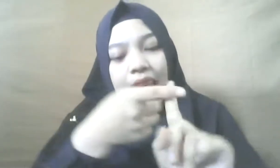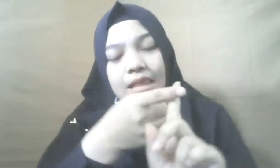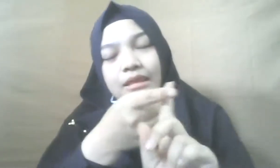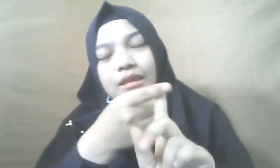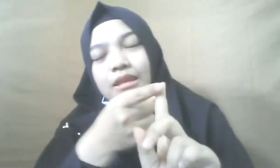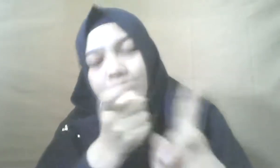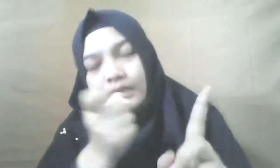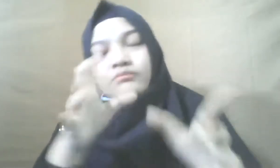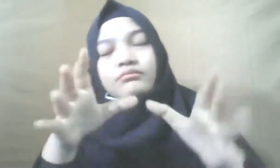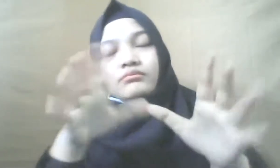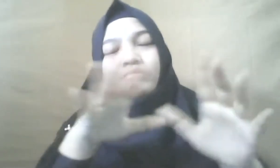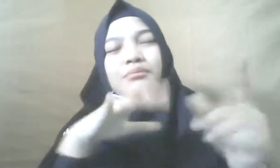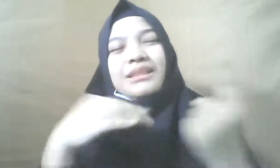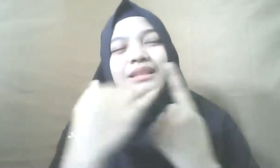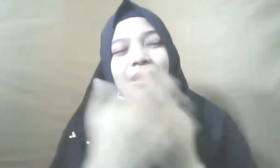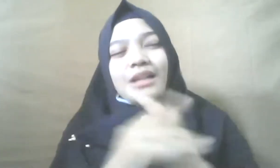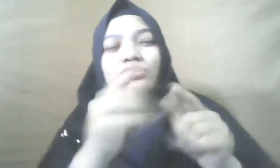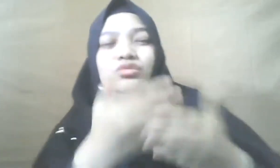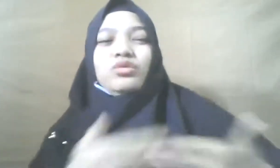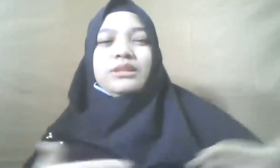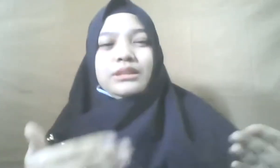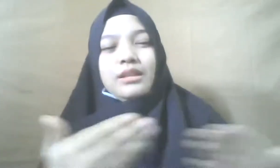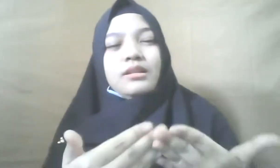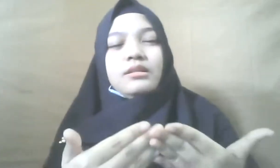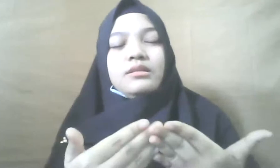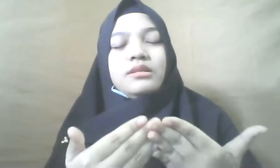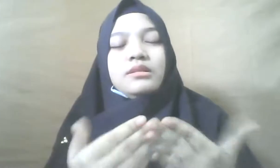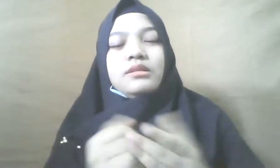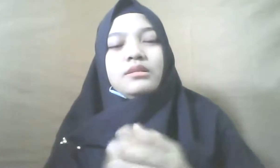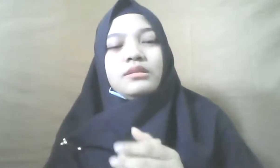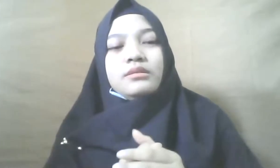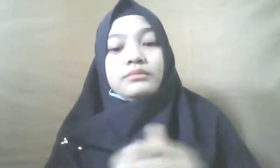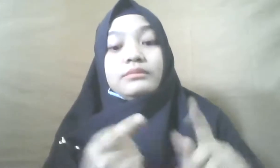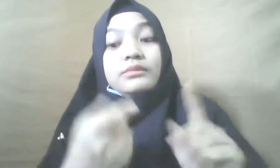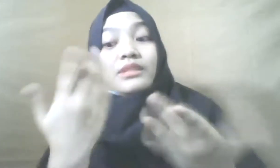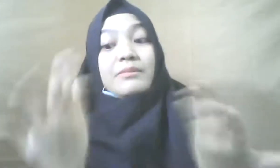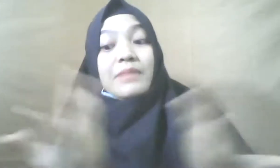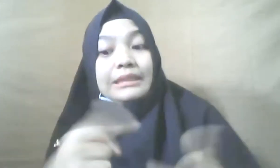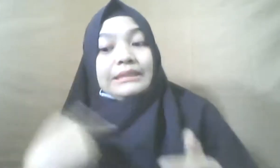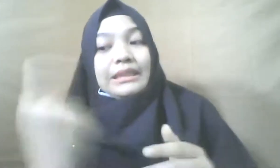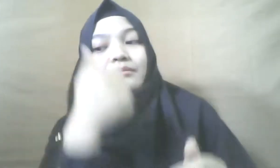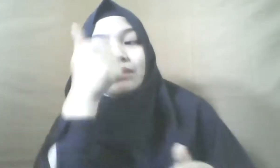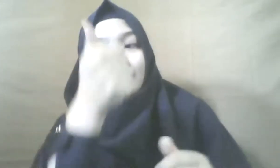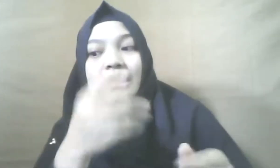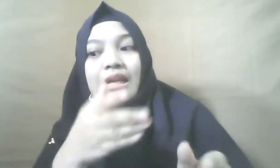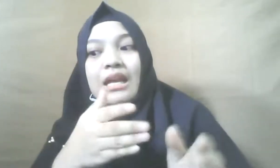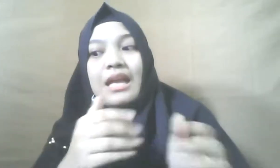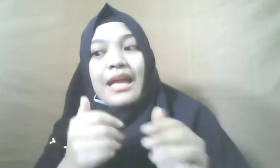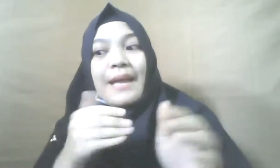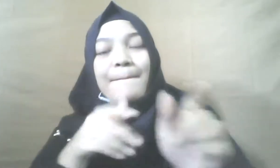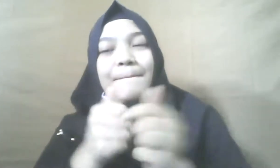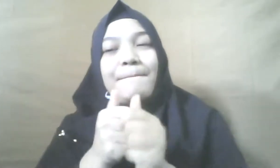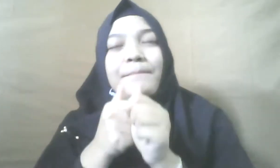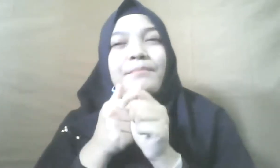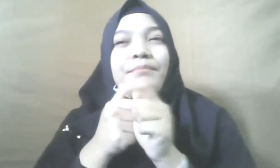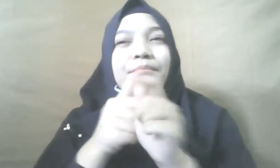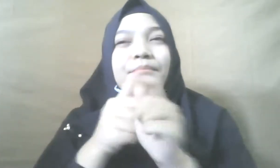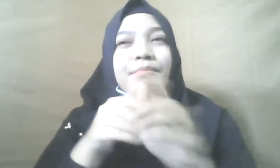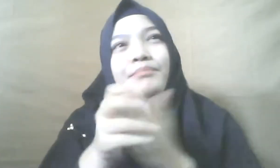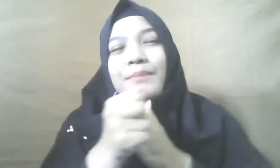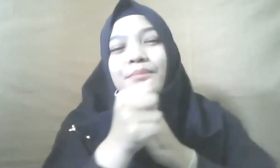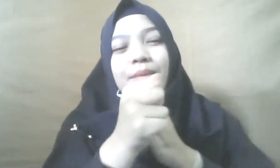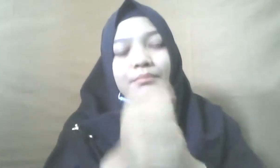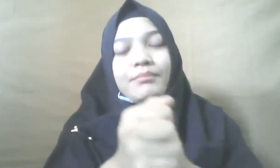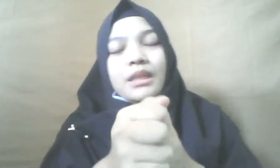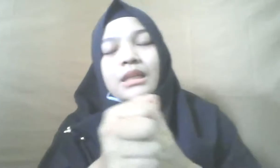we come from. The idea of trying to lift the barriers to access education has been the background